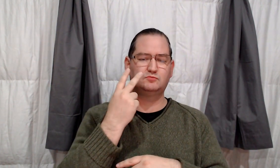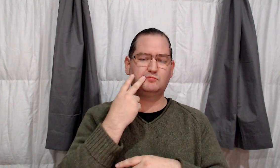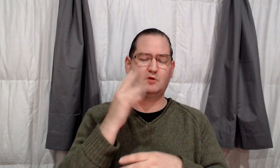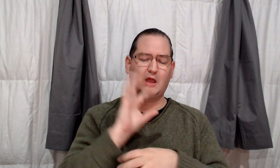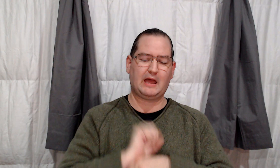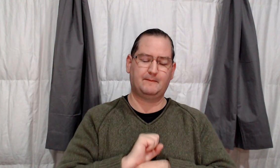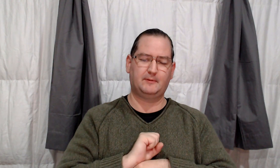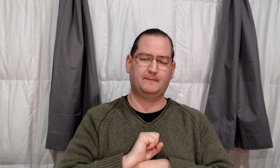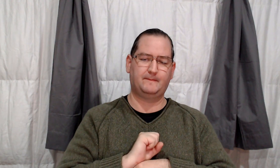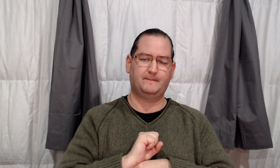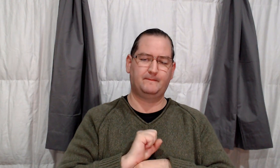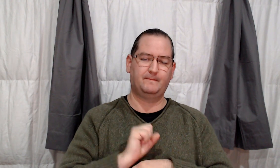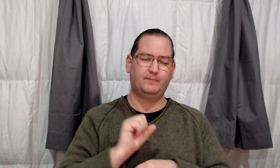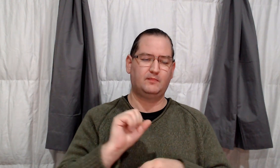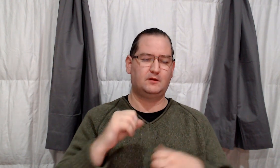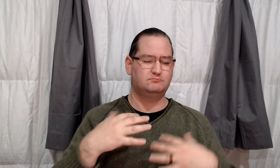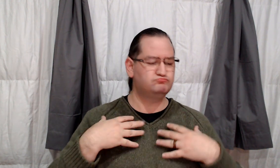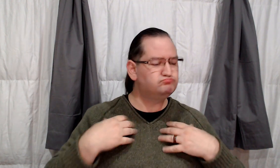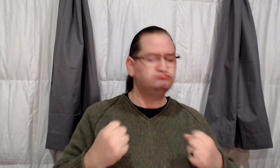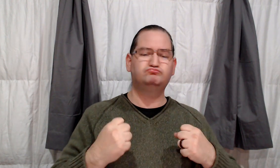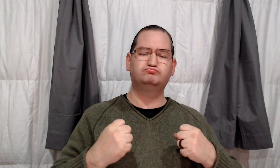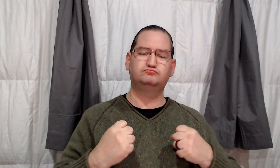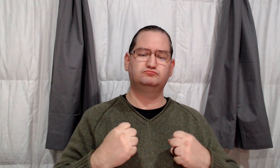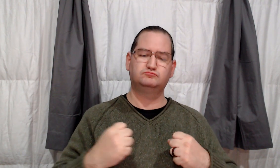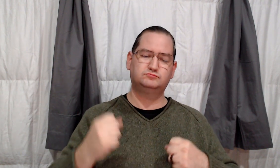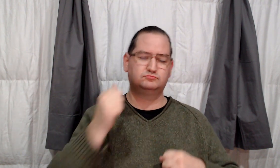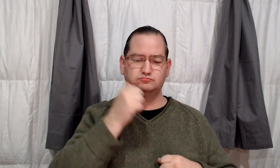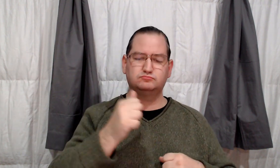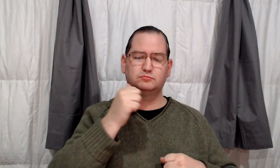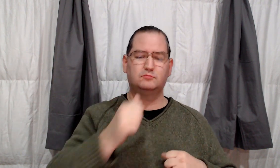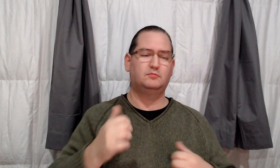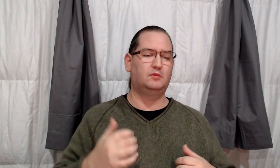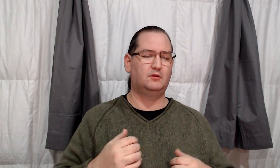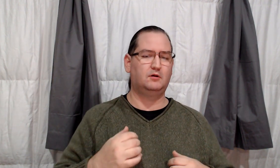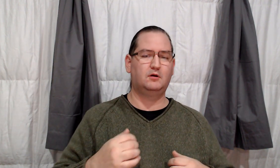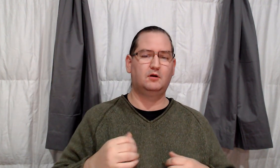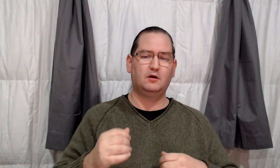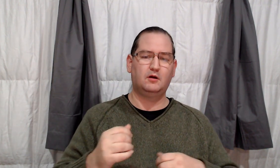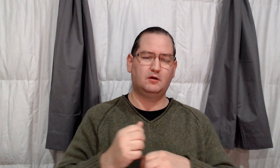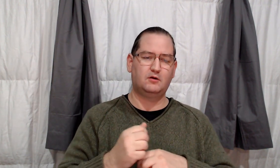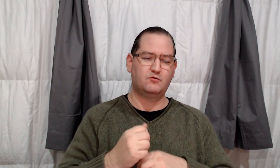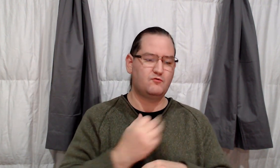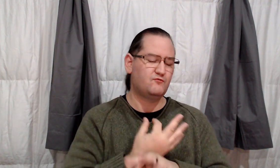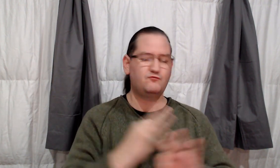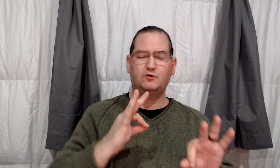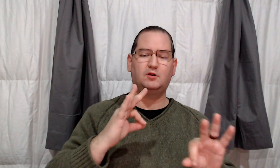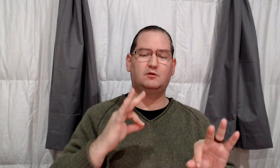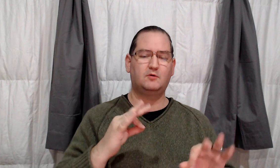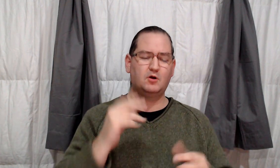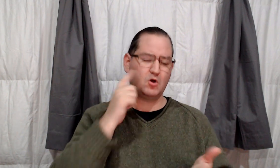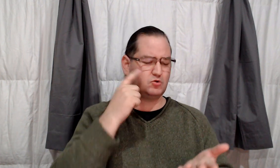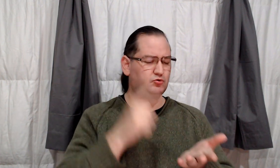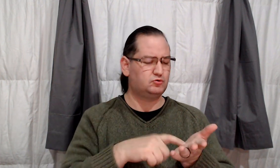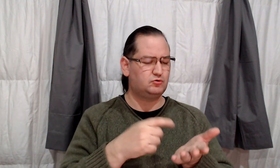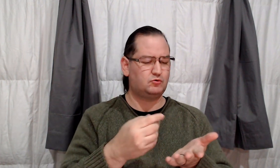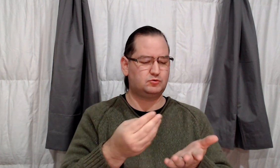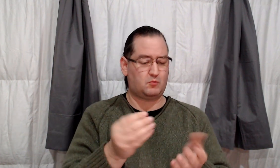with a new energy. That feeling of freedom. Notice the extra money you have every month. And that